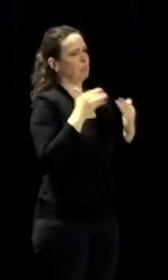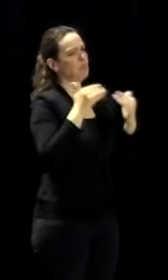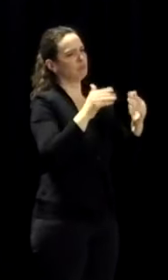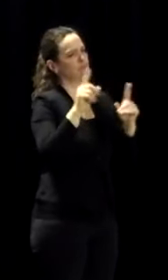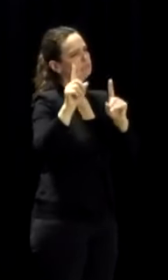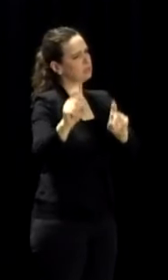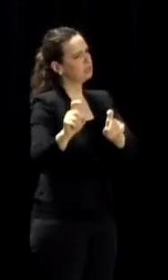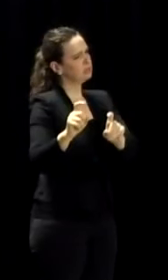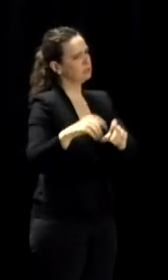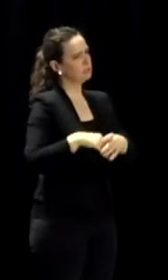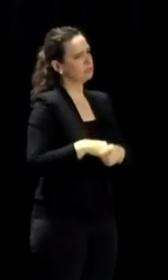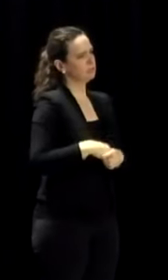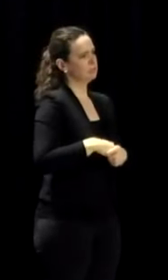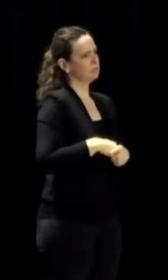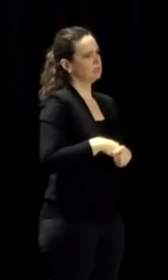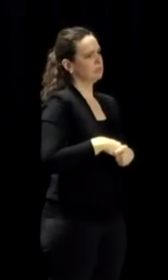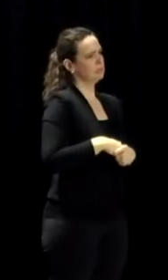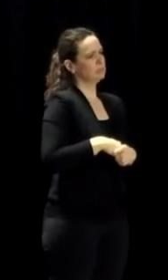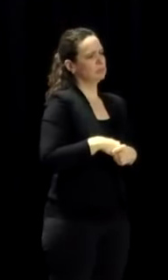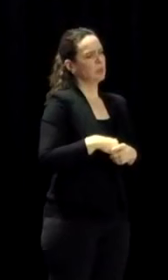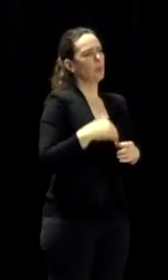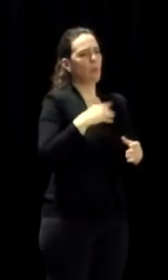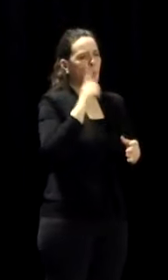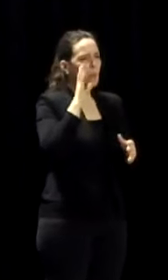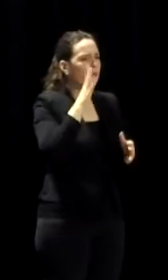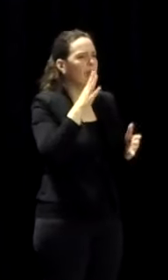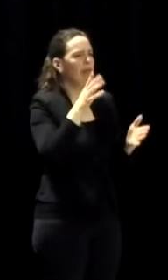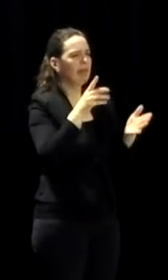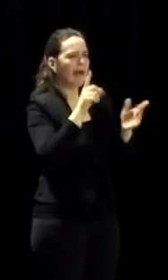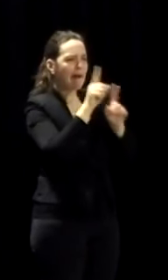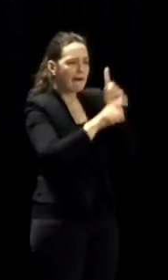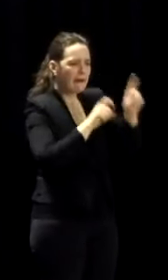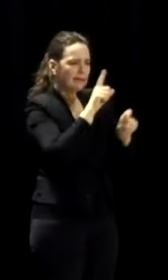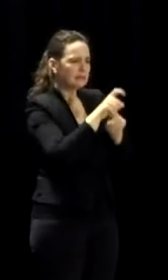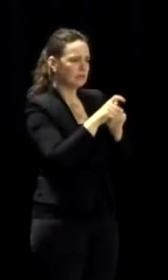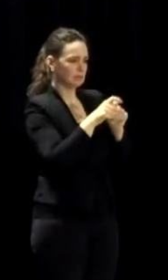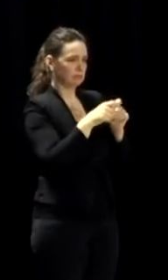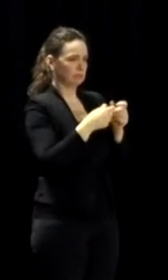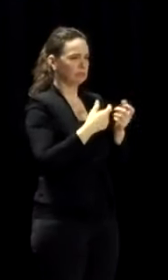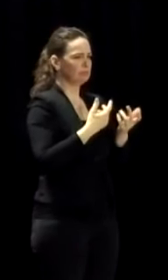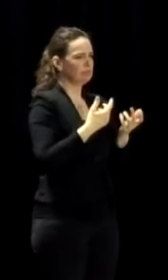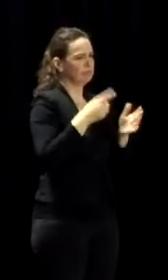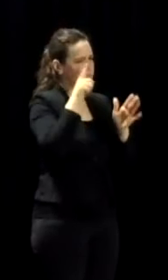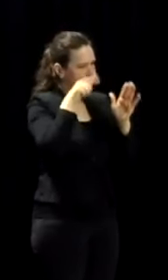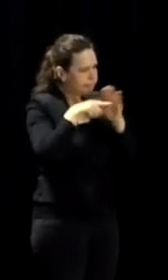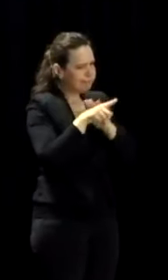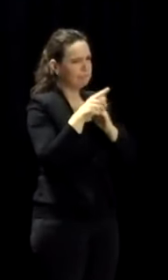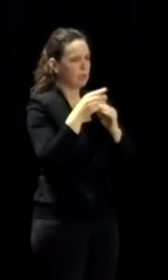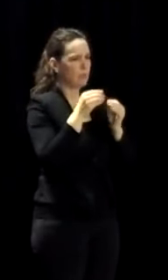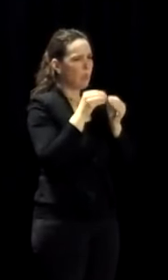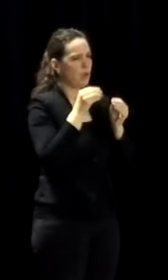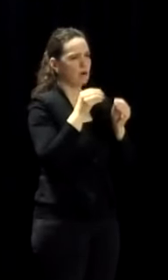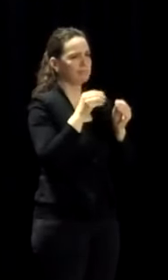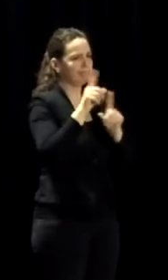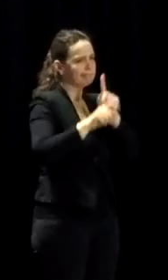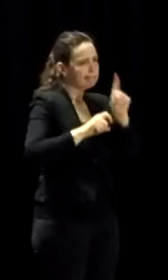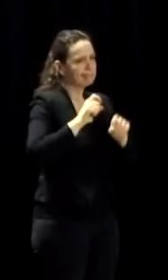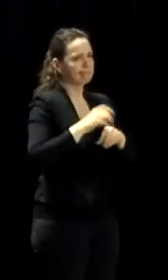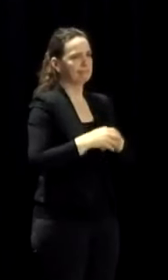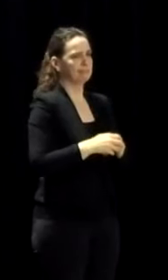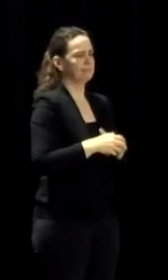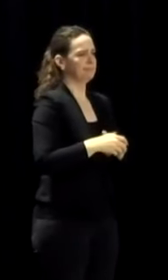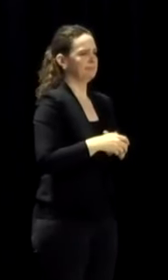who are positive. Hopefully, in the very near future, we're going to have people who are getting better, who are no longer positive. But as